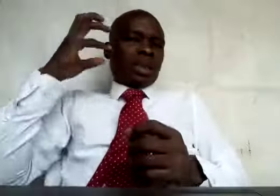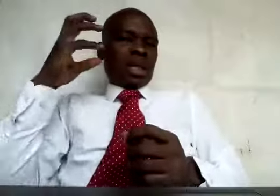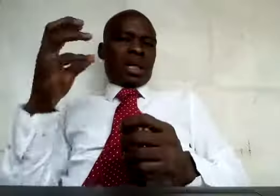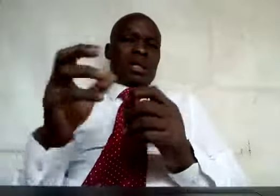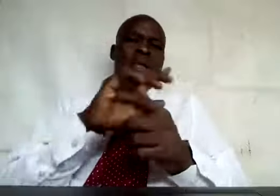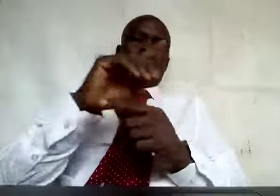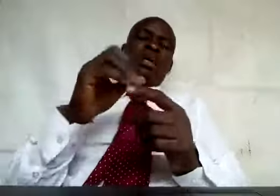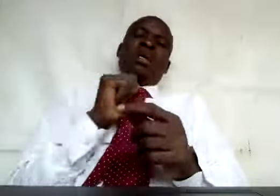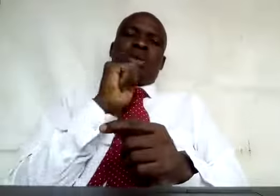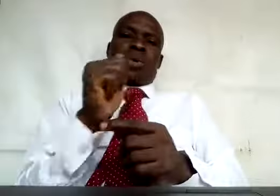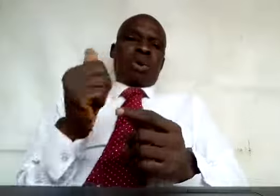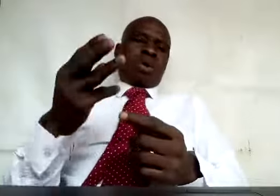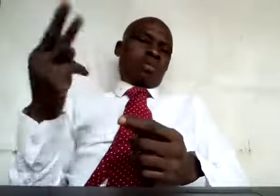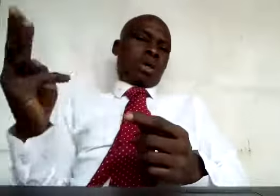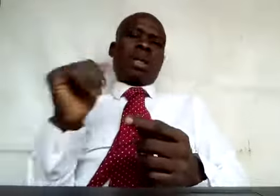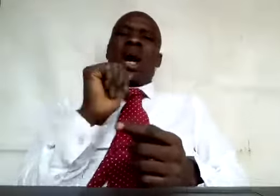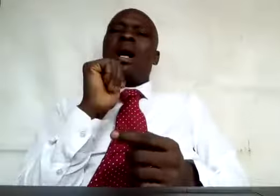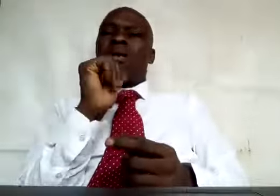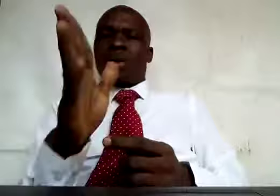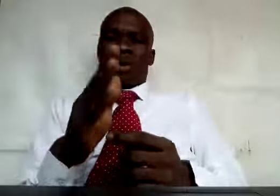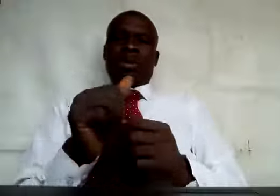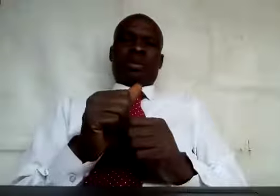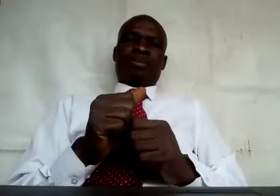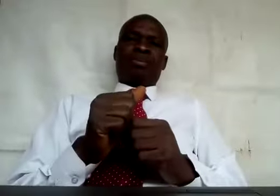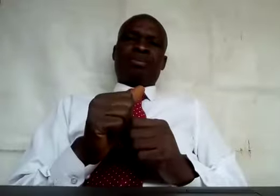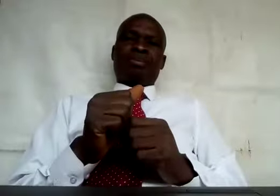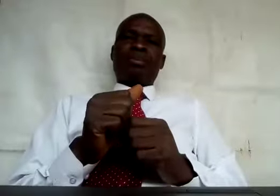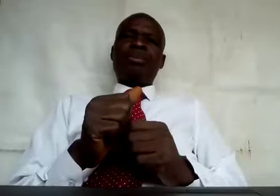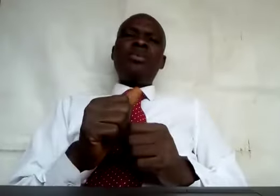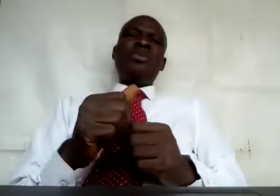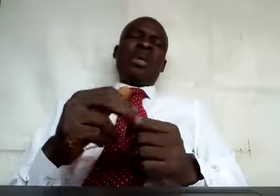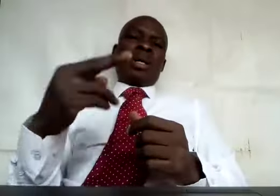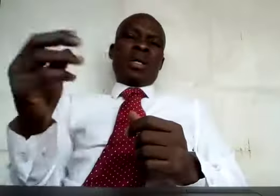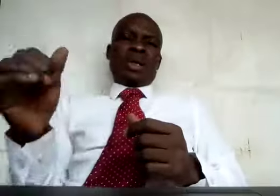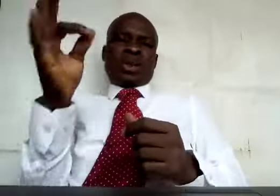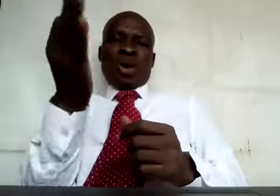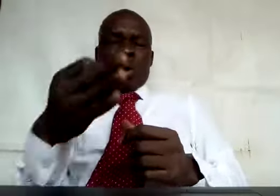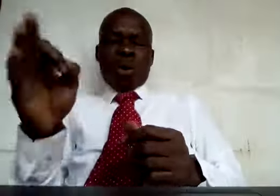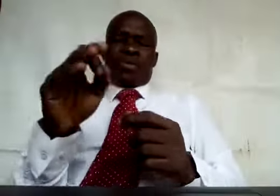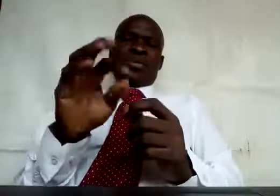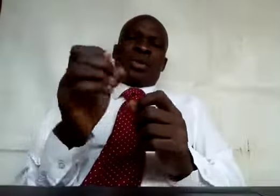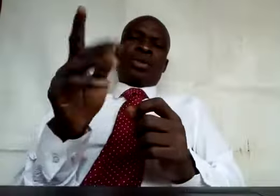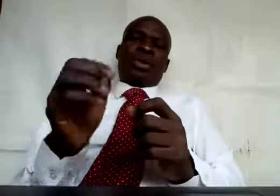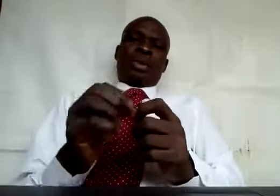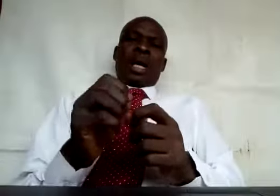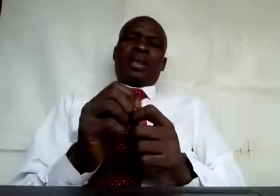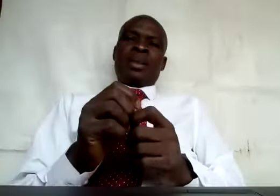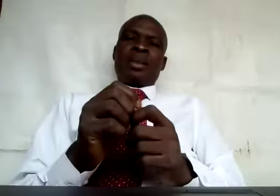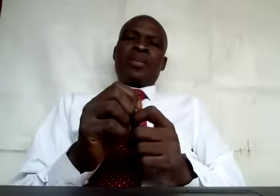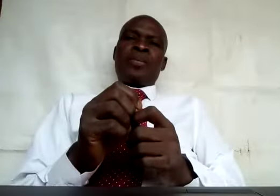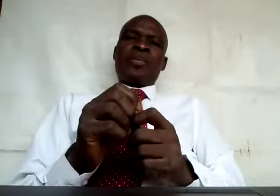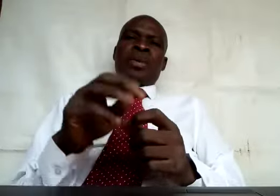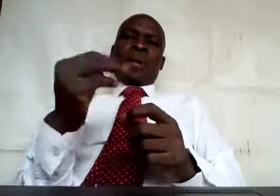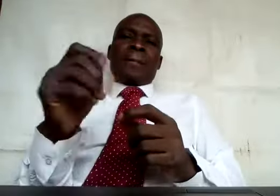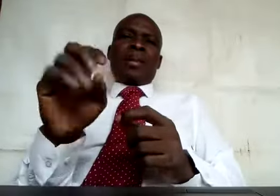Non-metals are not sonorous. Nature of oxides. Metal oxides